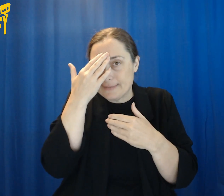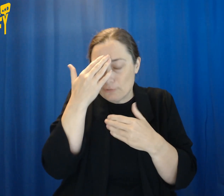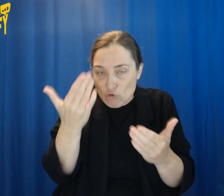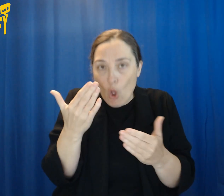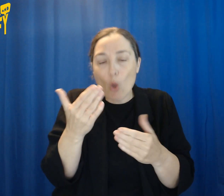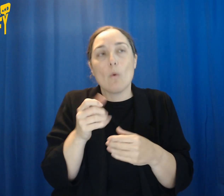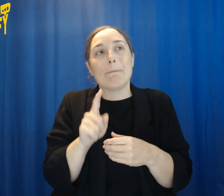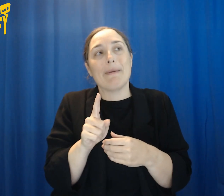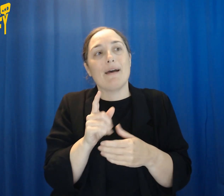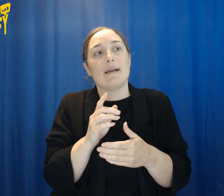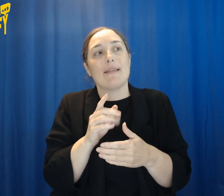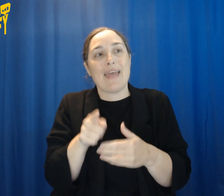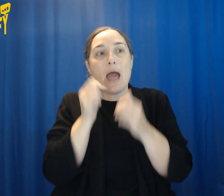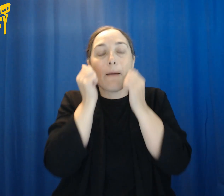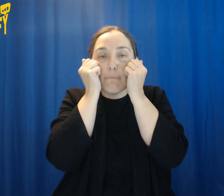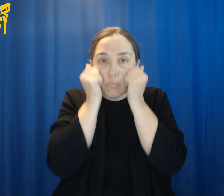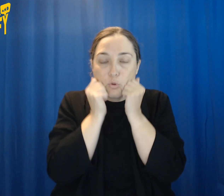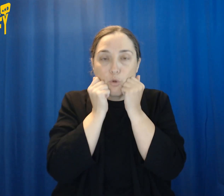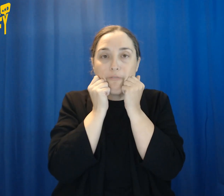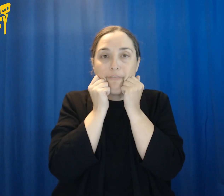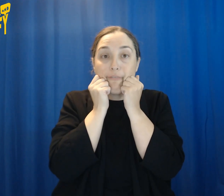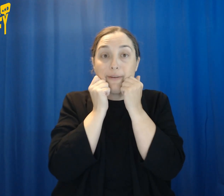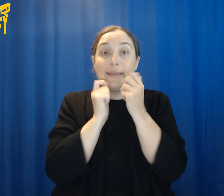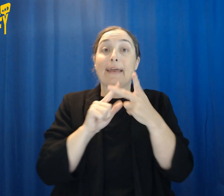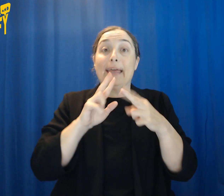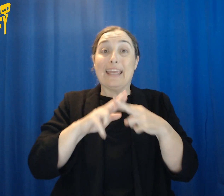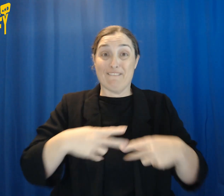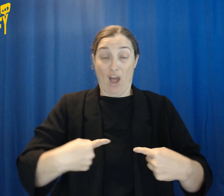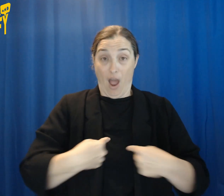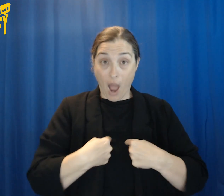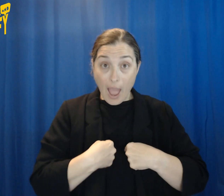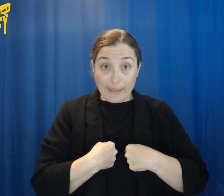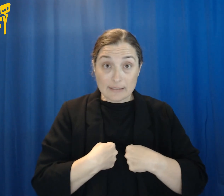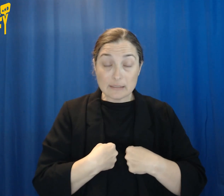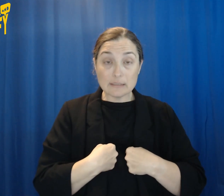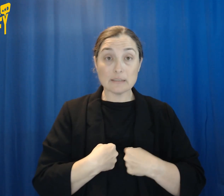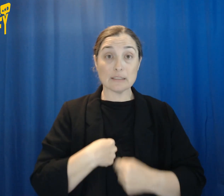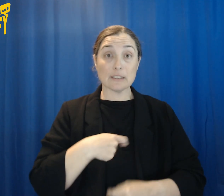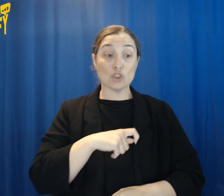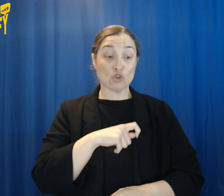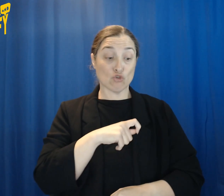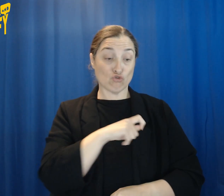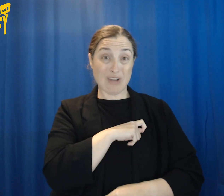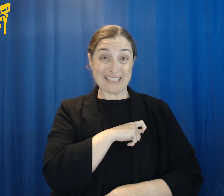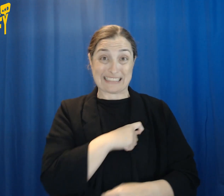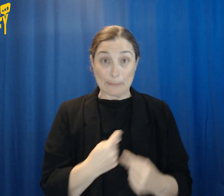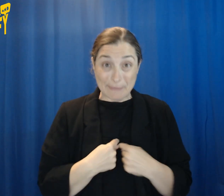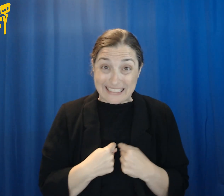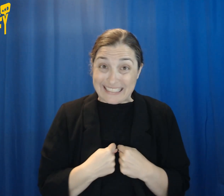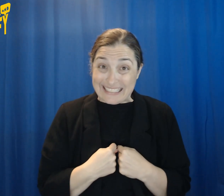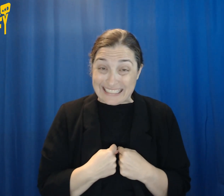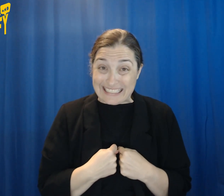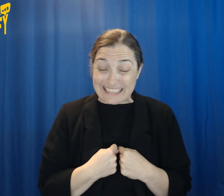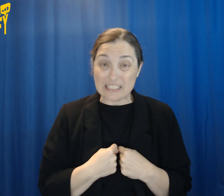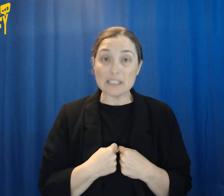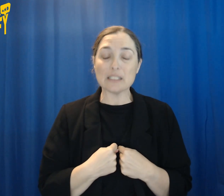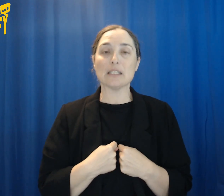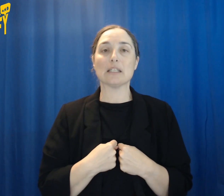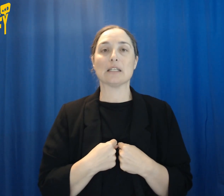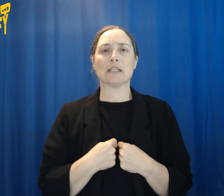actually that proved that if I trusted my inner compass instead of the moral compasses